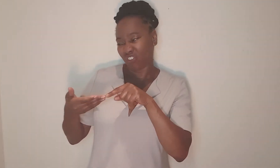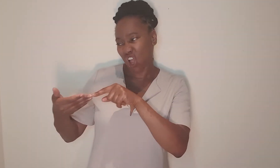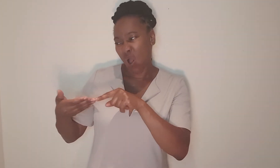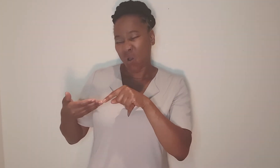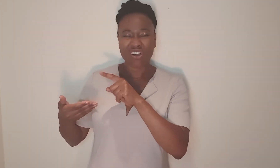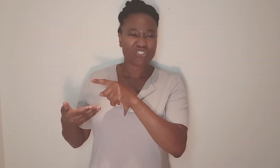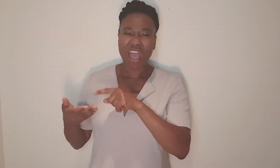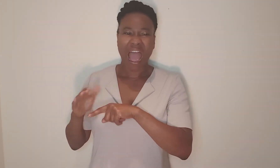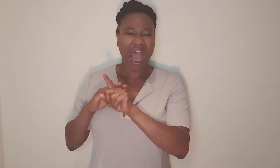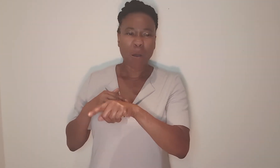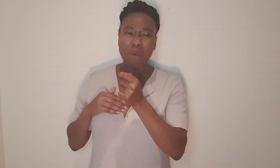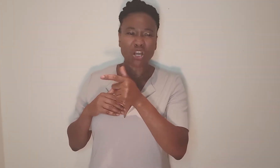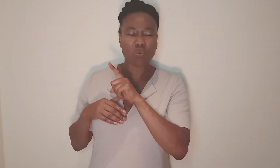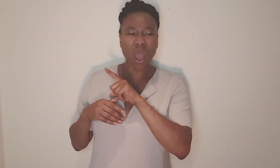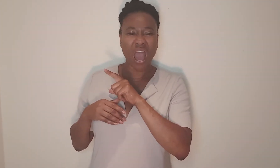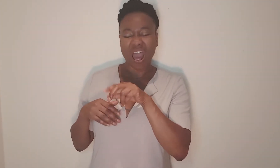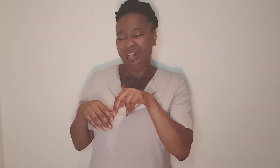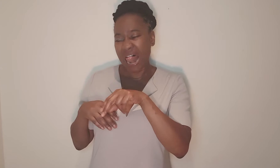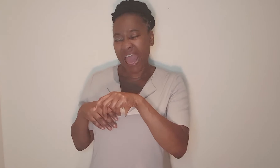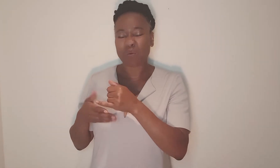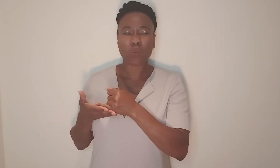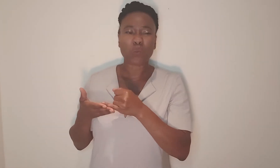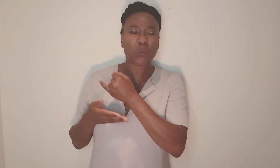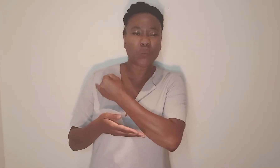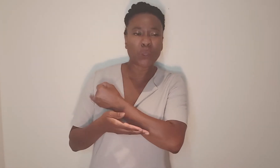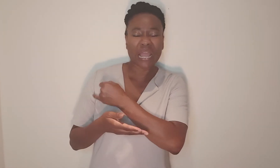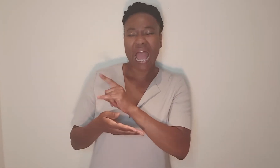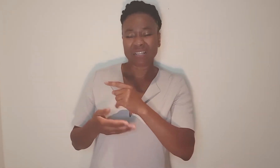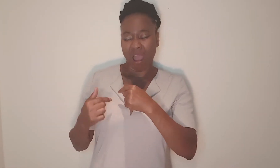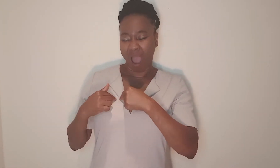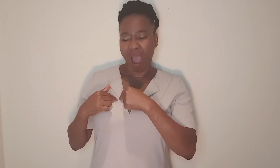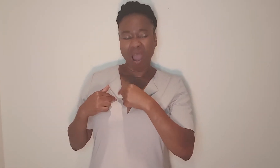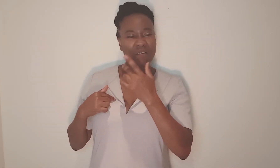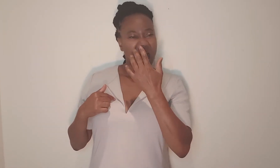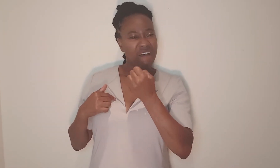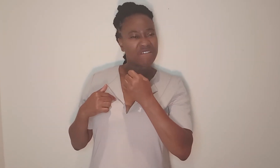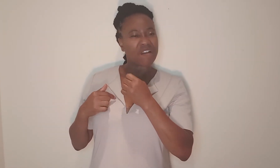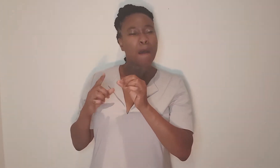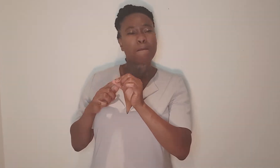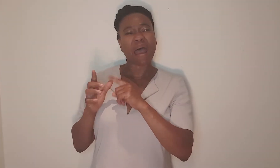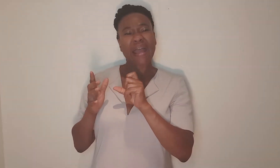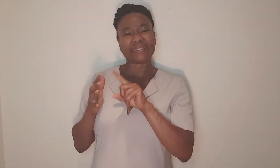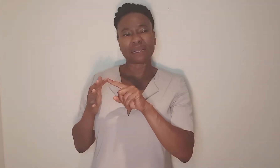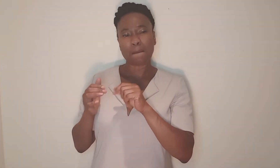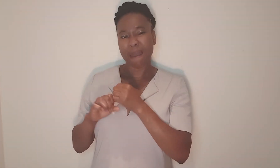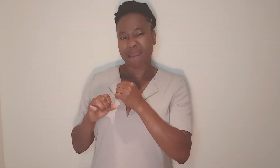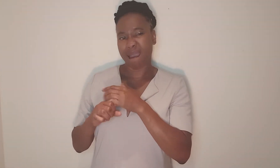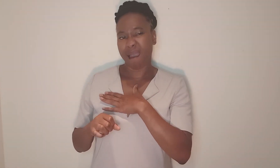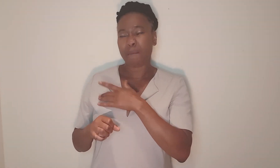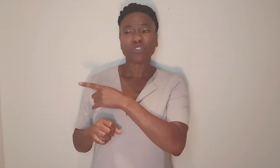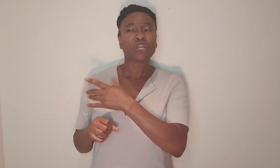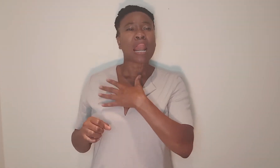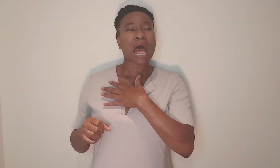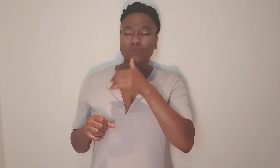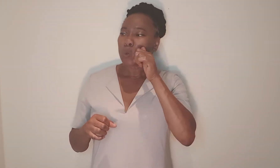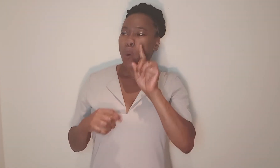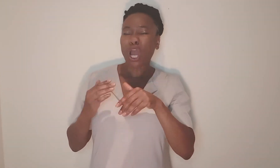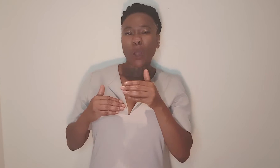and the pacemaker, but she loves to keep up to speed with all that's going on. And I was headed back home after, and my mind's